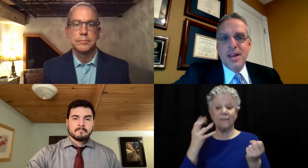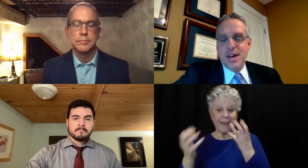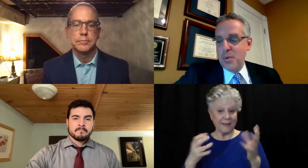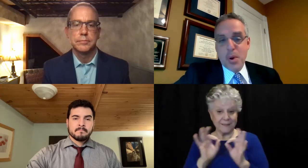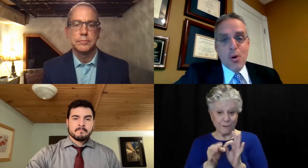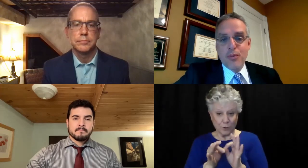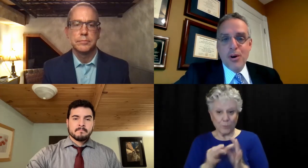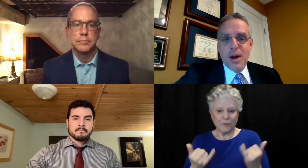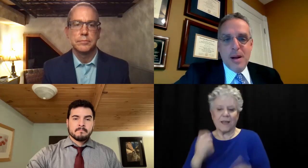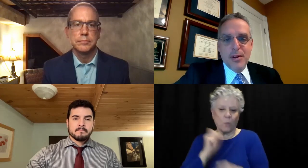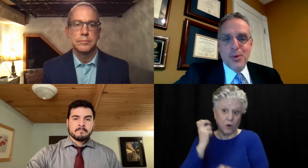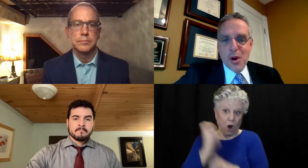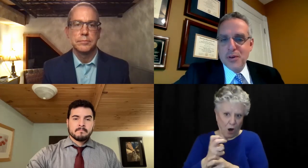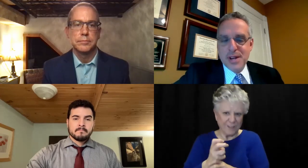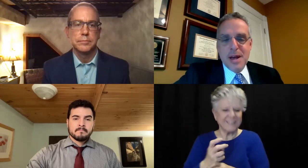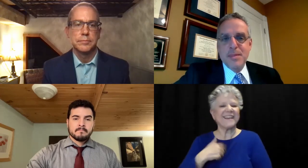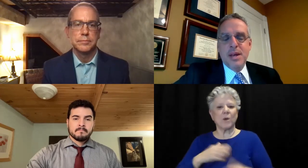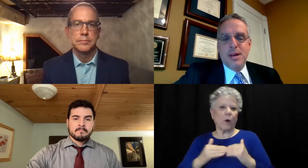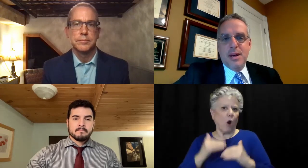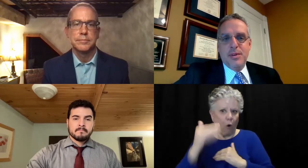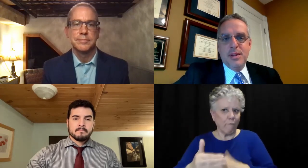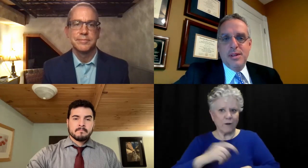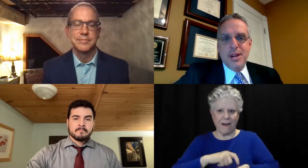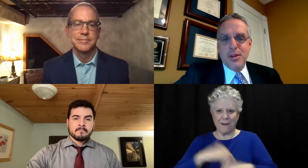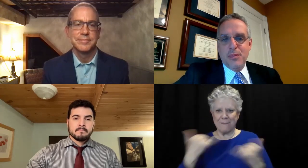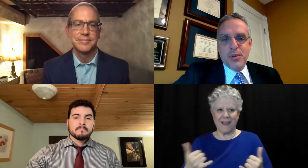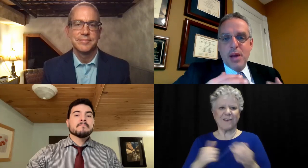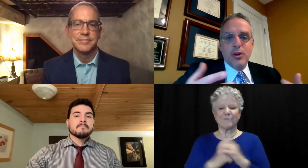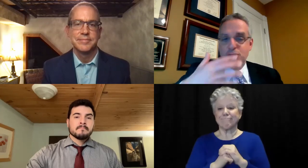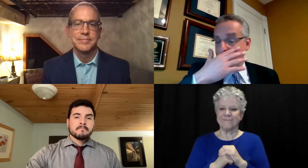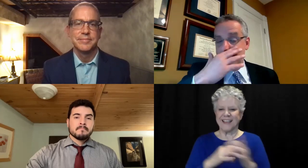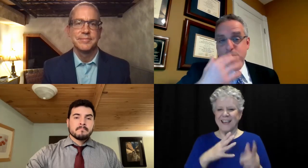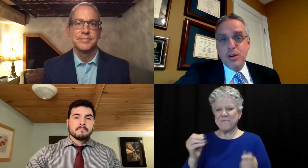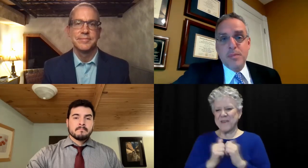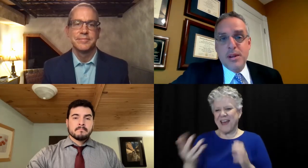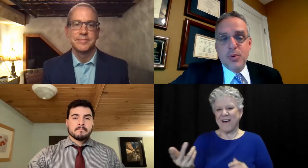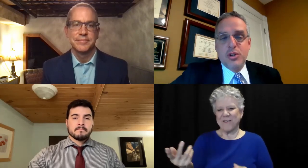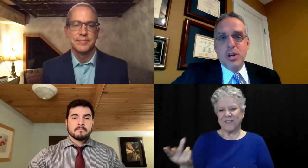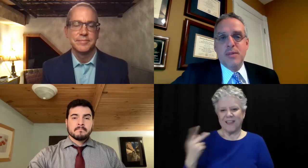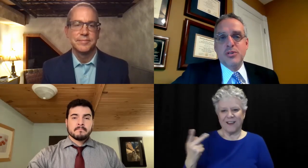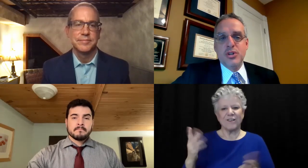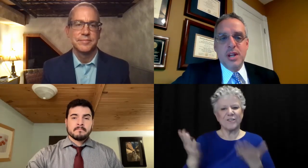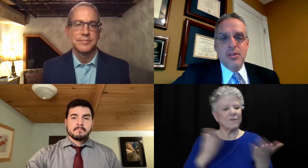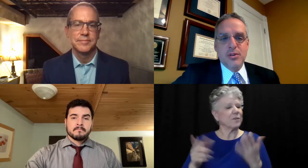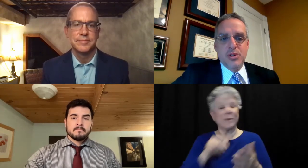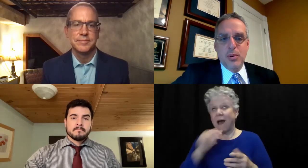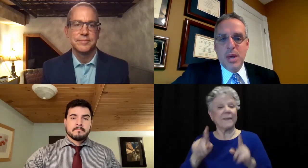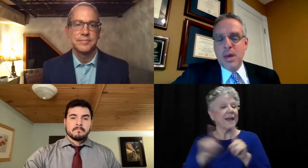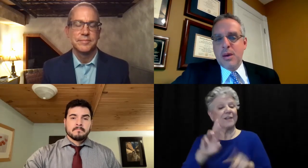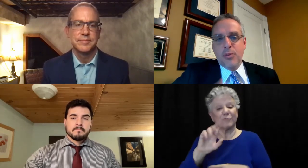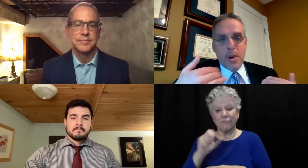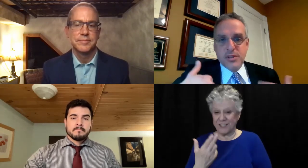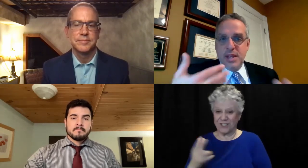tonight. We went over. They're doing overtime. Without their service, this couldn't have been as rich a conversation either.